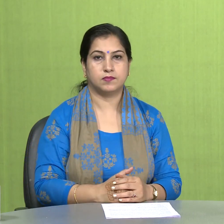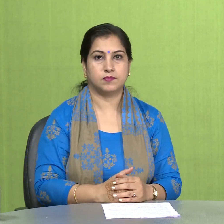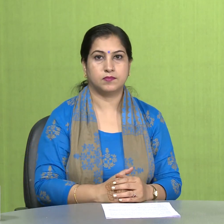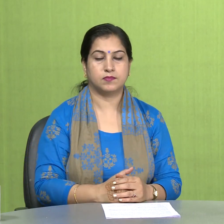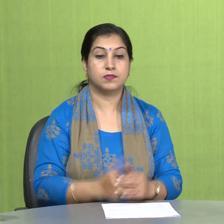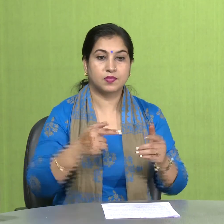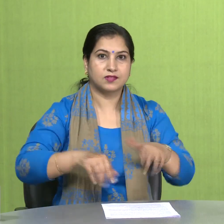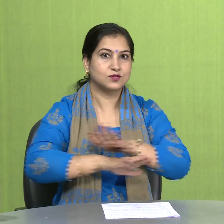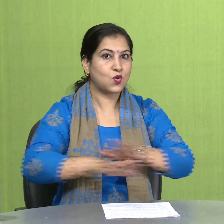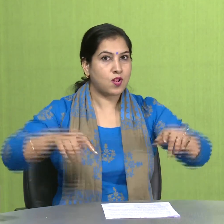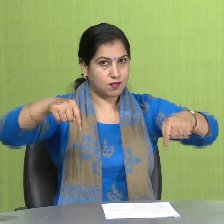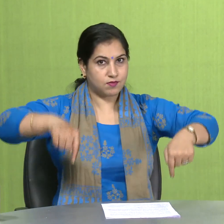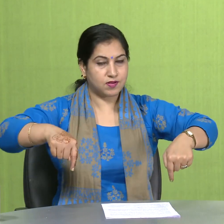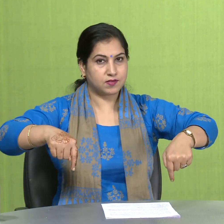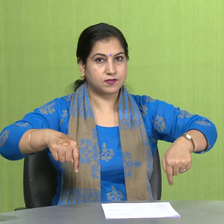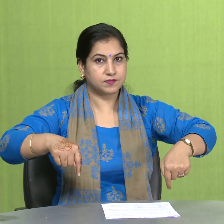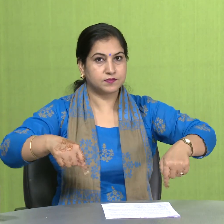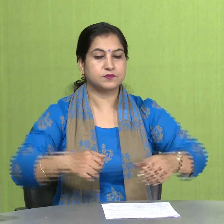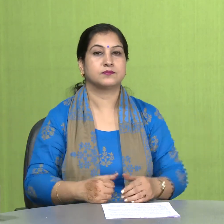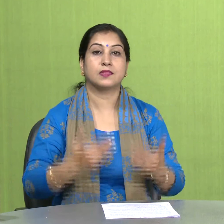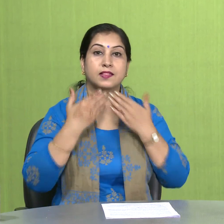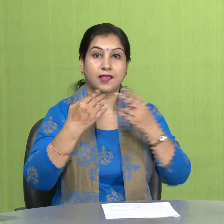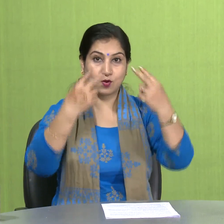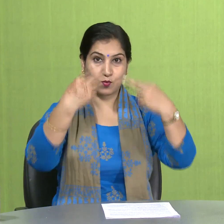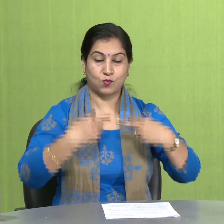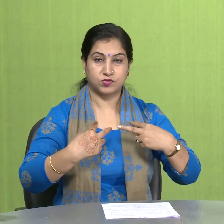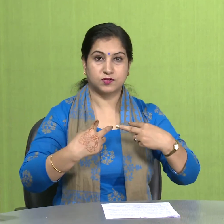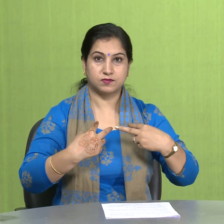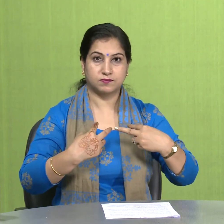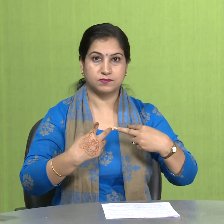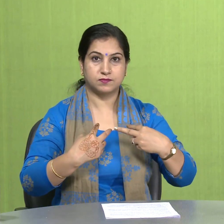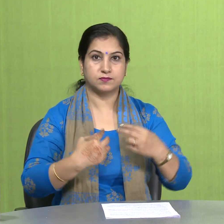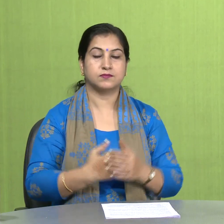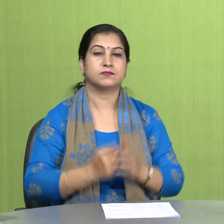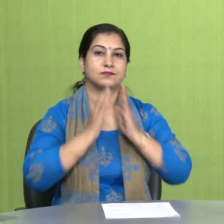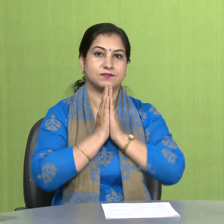That's all for today. Thanks for watching. Namaskar.